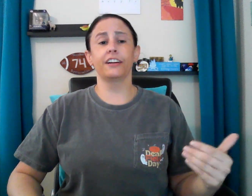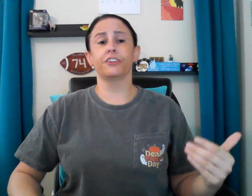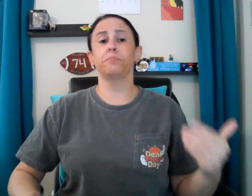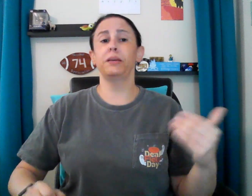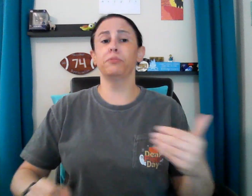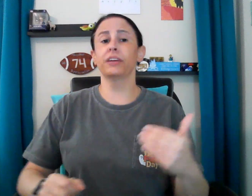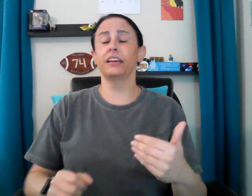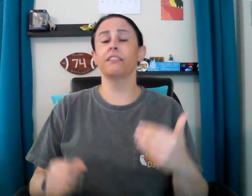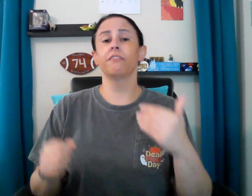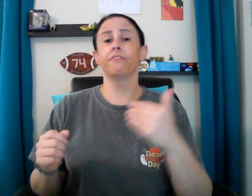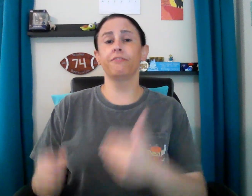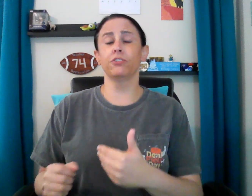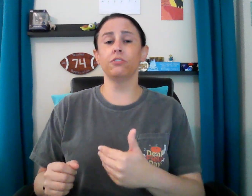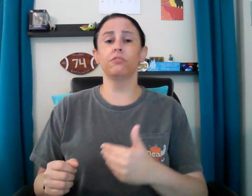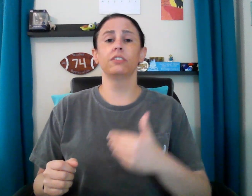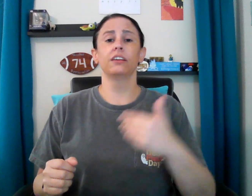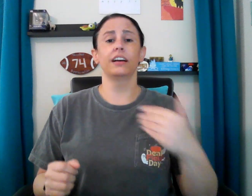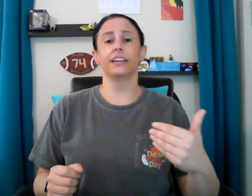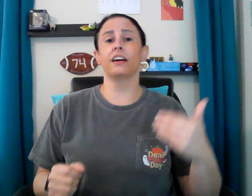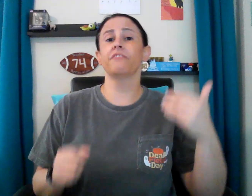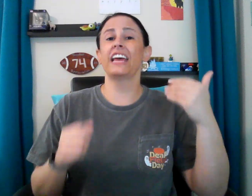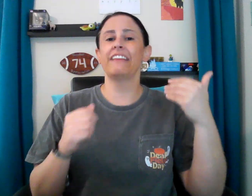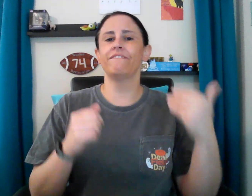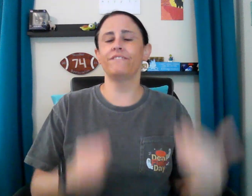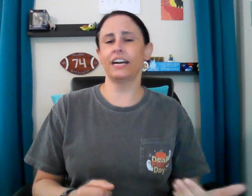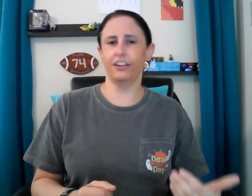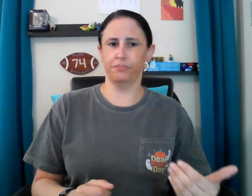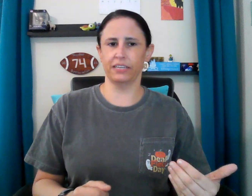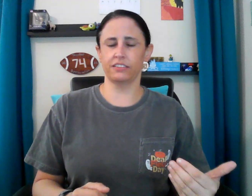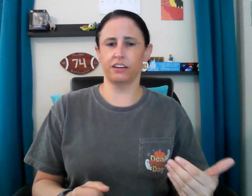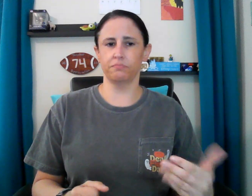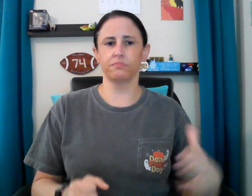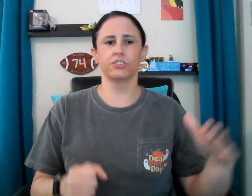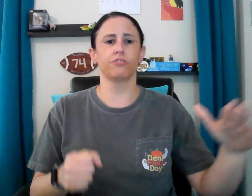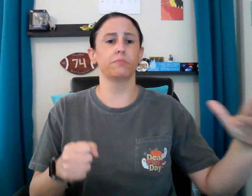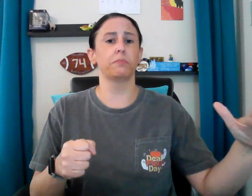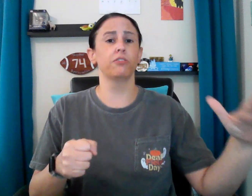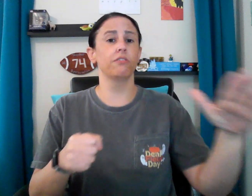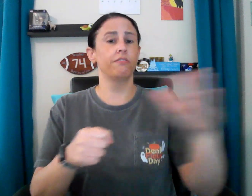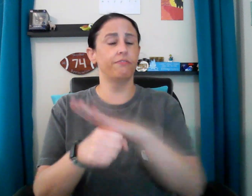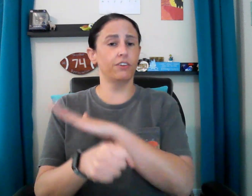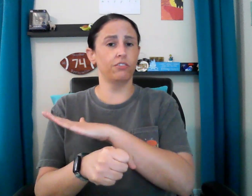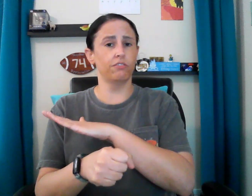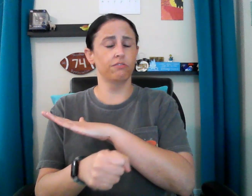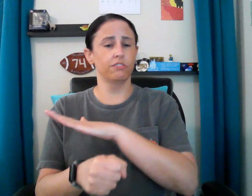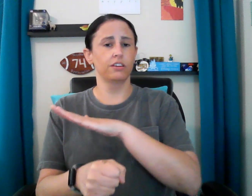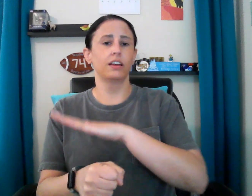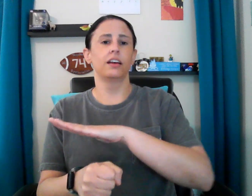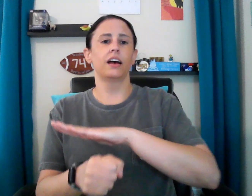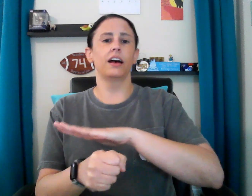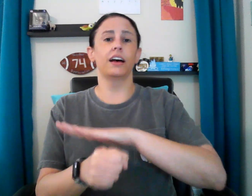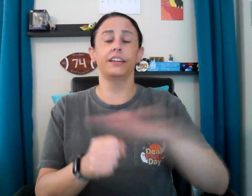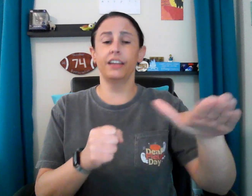Fired, people get full, enough, and fired mixed up. So remember, full,